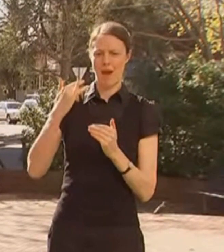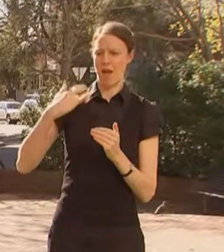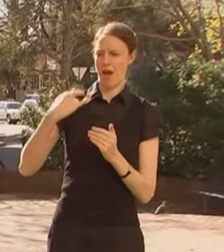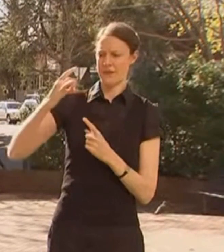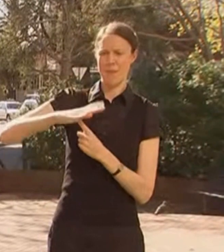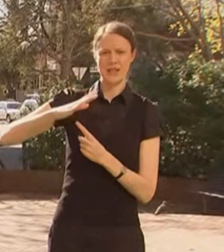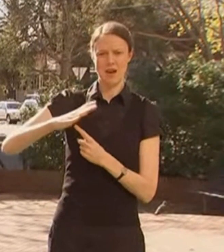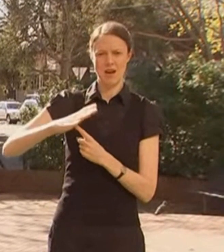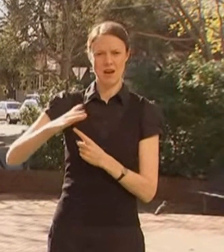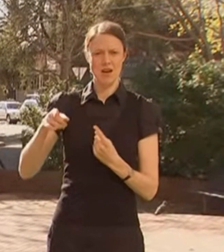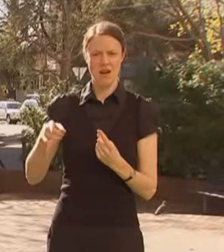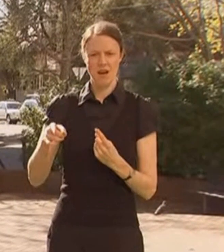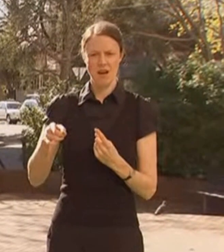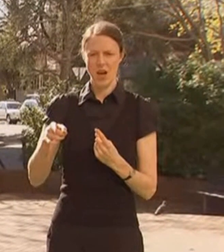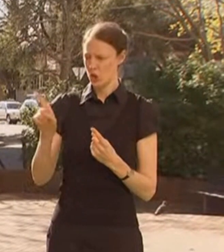I'm sorry, one at a time. Yeah.